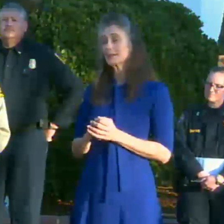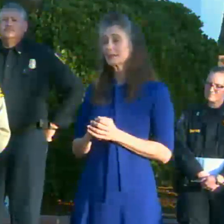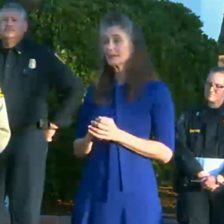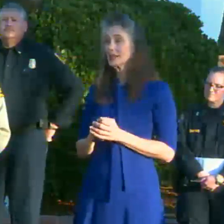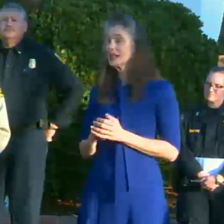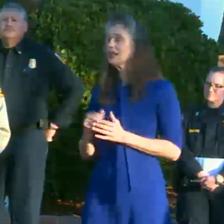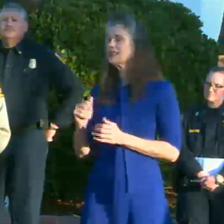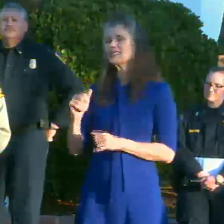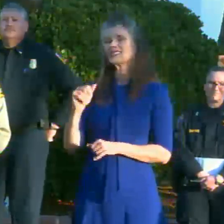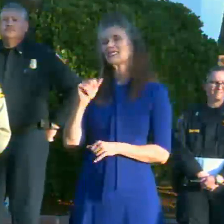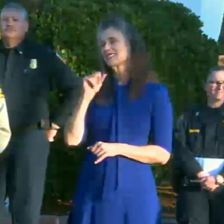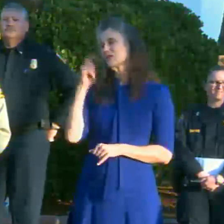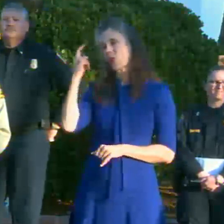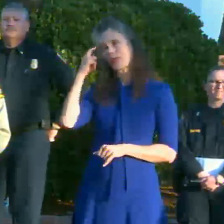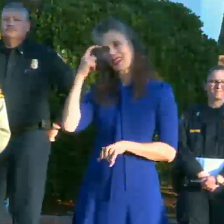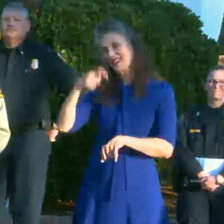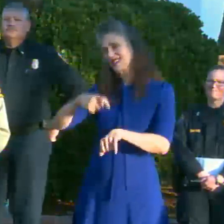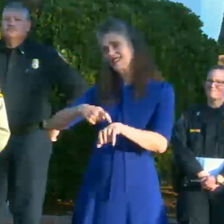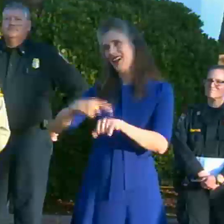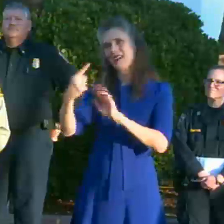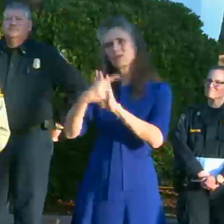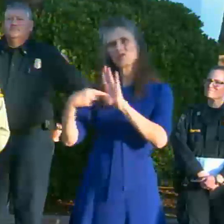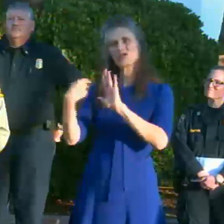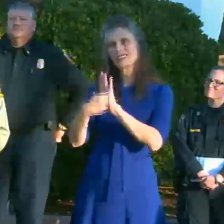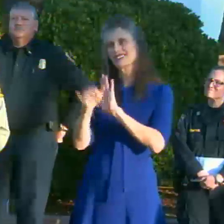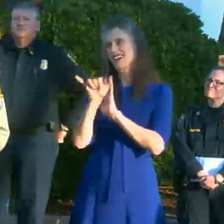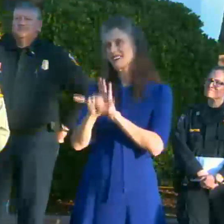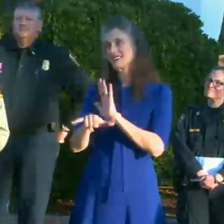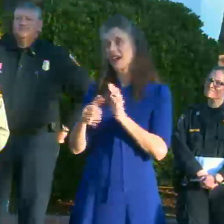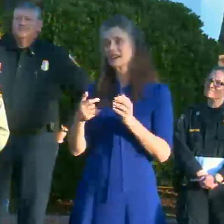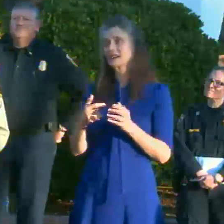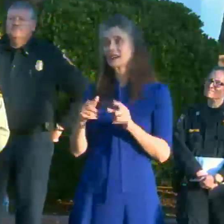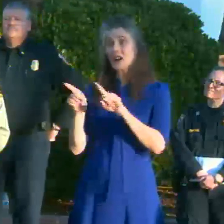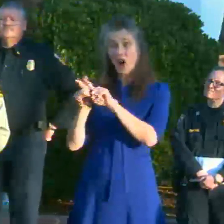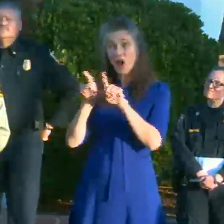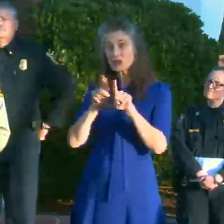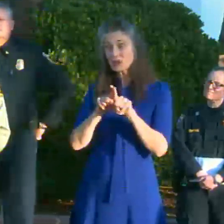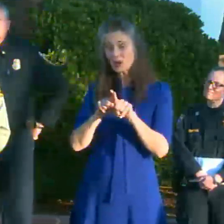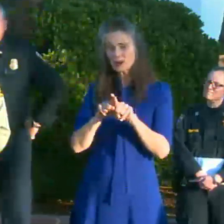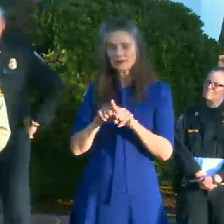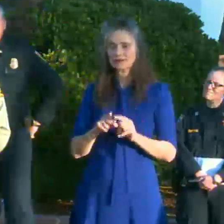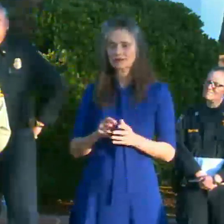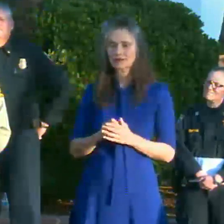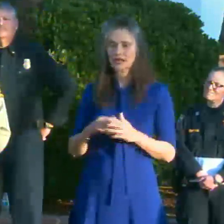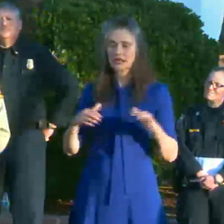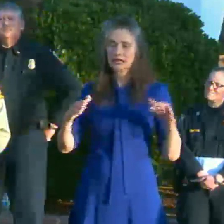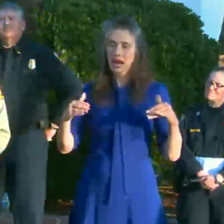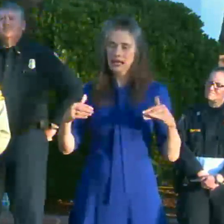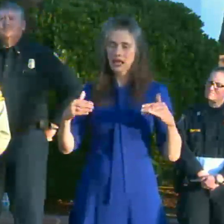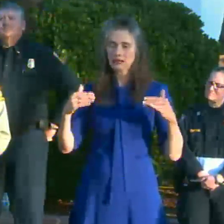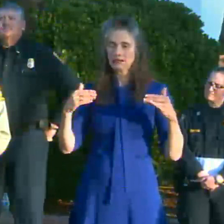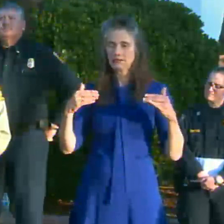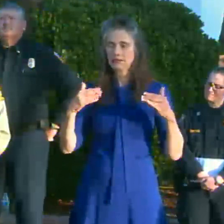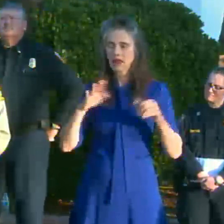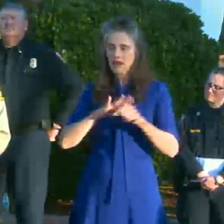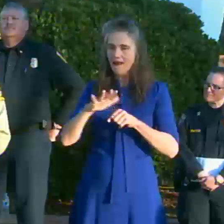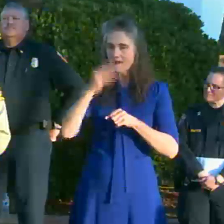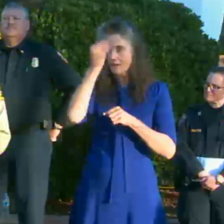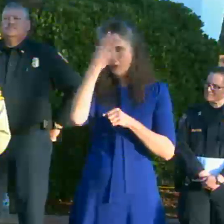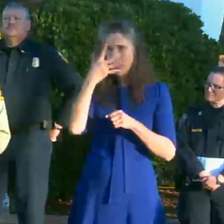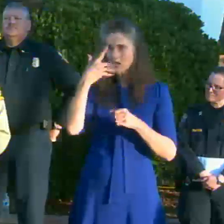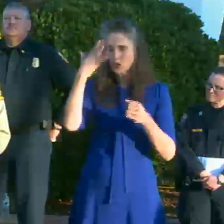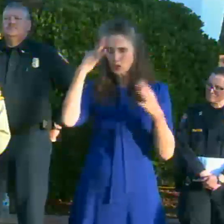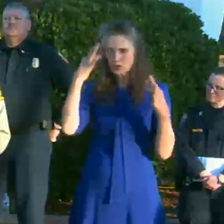I don't think it's time to really try to criticize that. The other thing that we're finding is, and we don't have conclusive information on this yet,